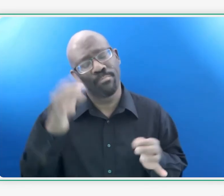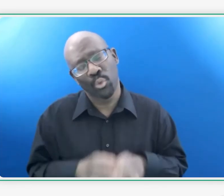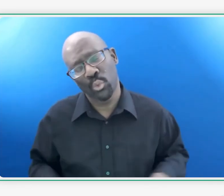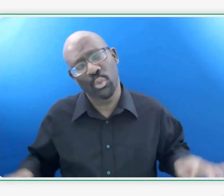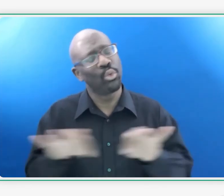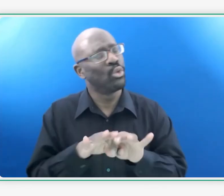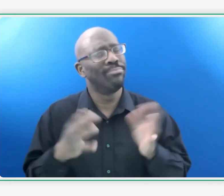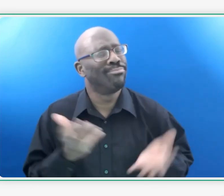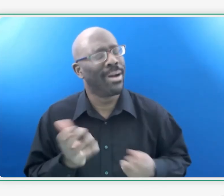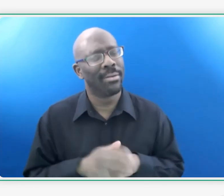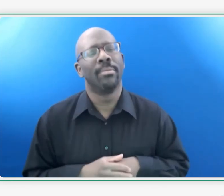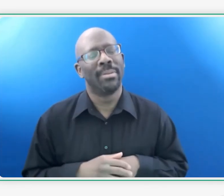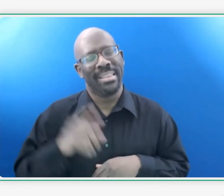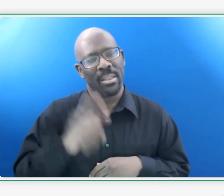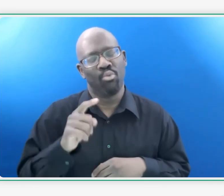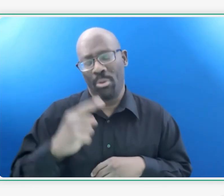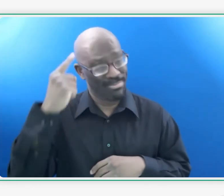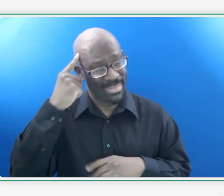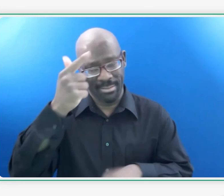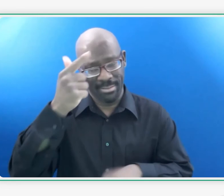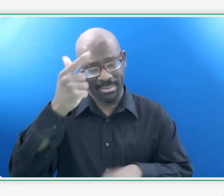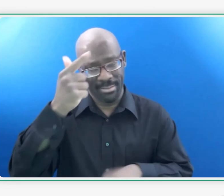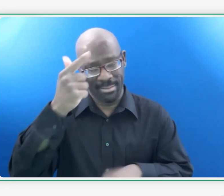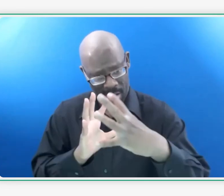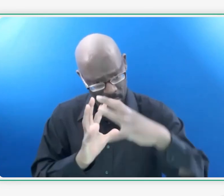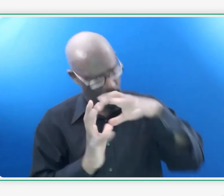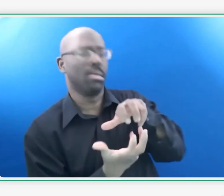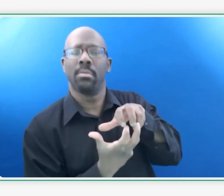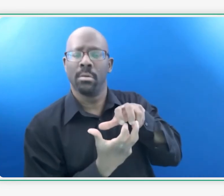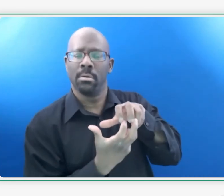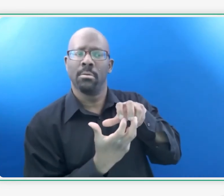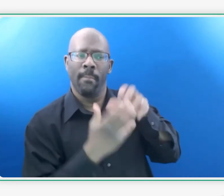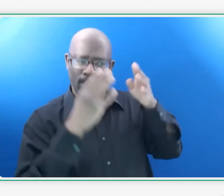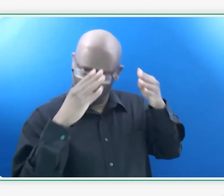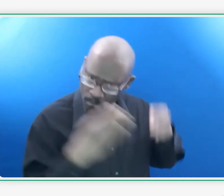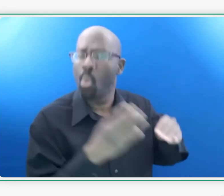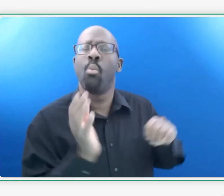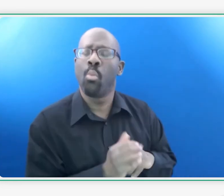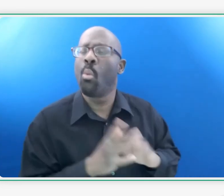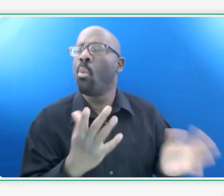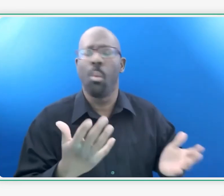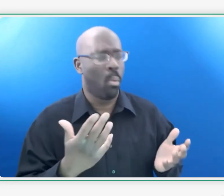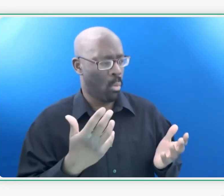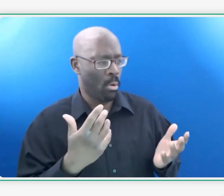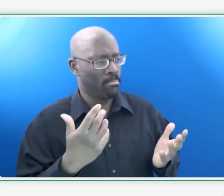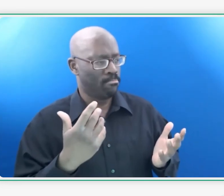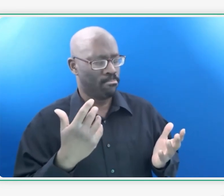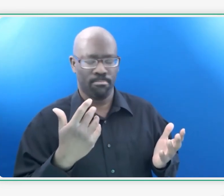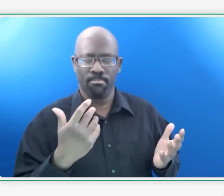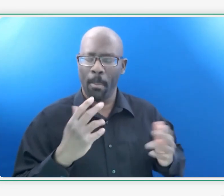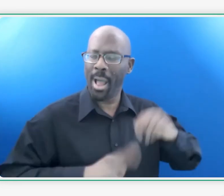yes, financial insecurity is a reality, but it's important that we begin to shift our mindsets.